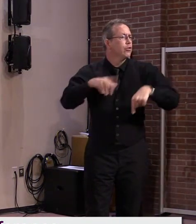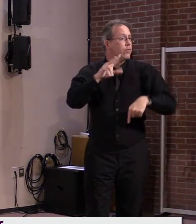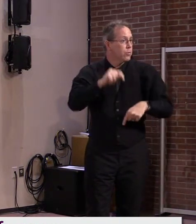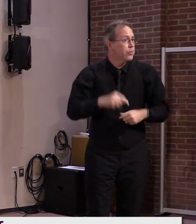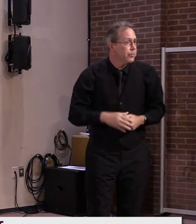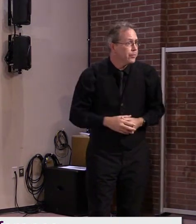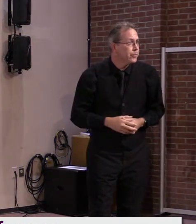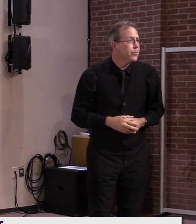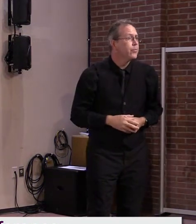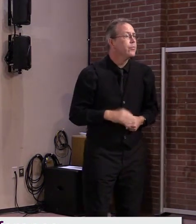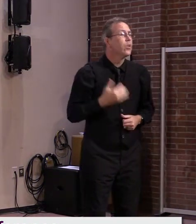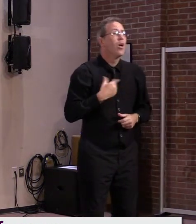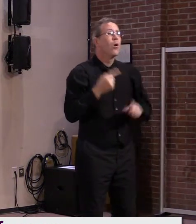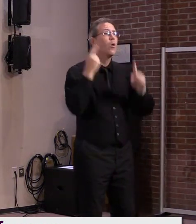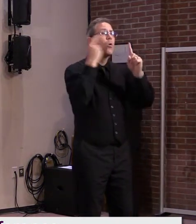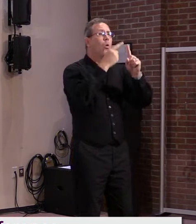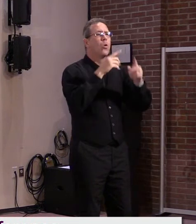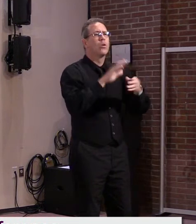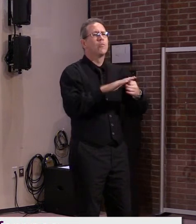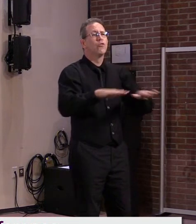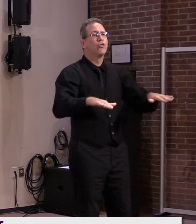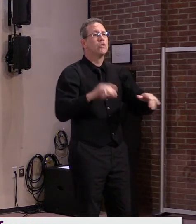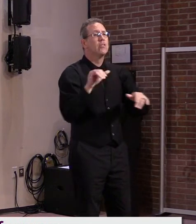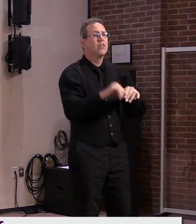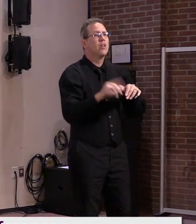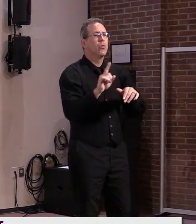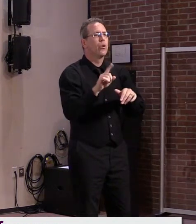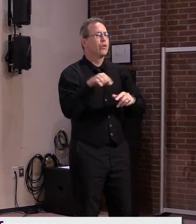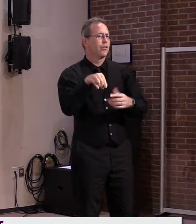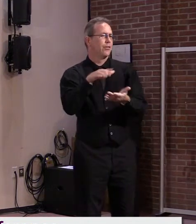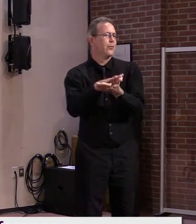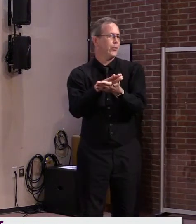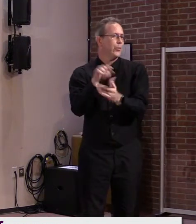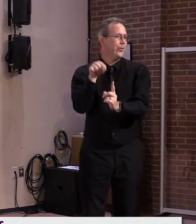school. Finally,